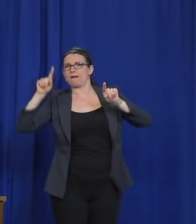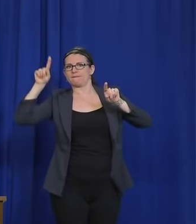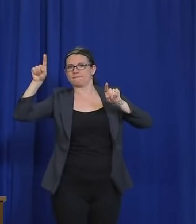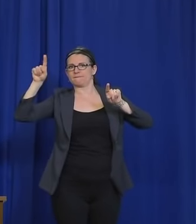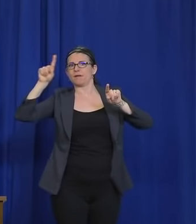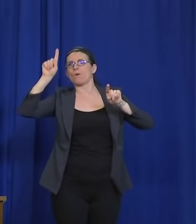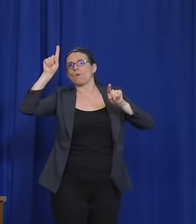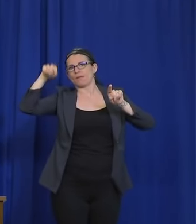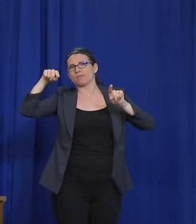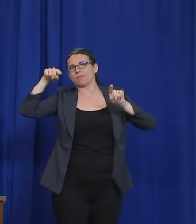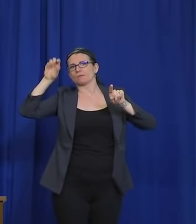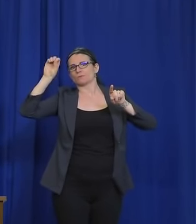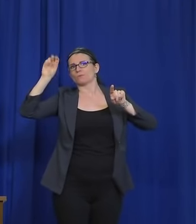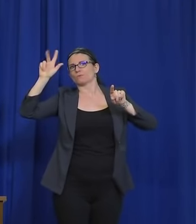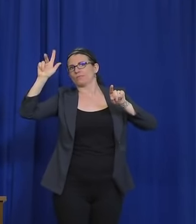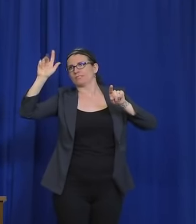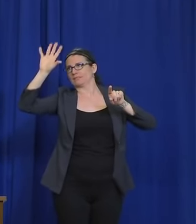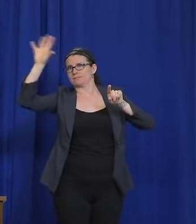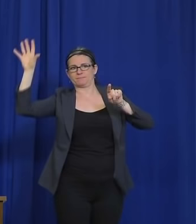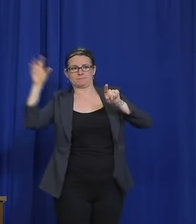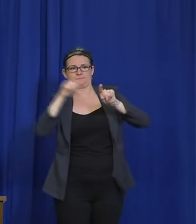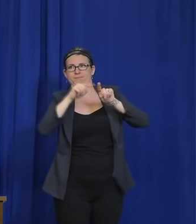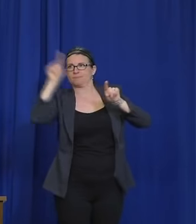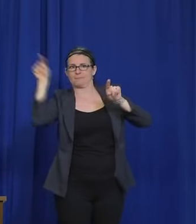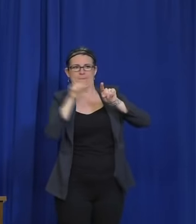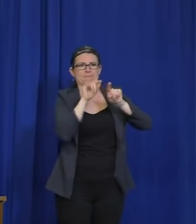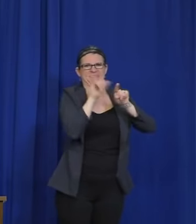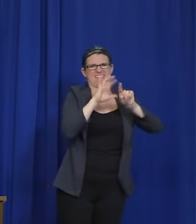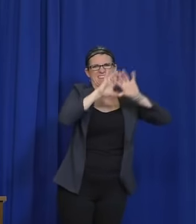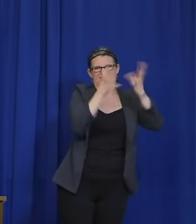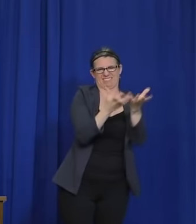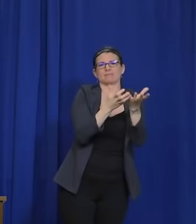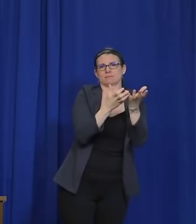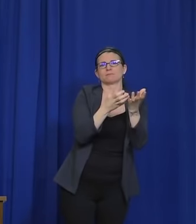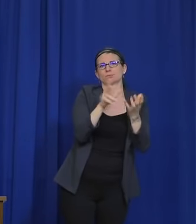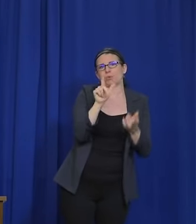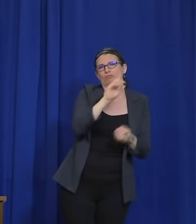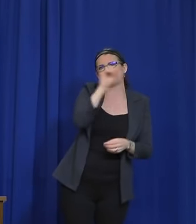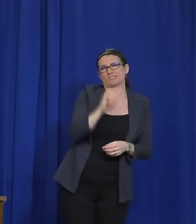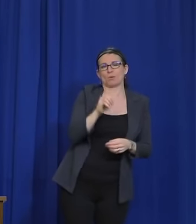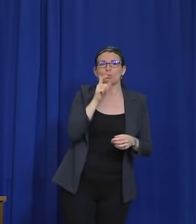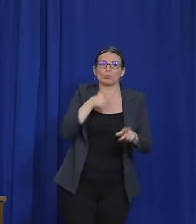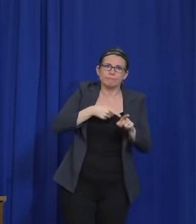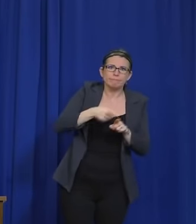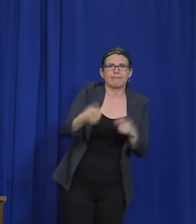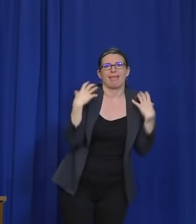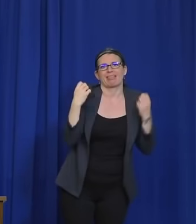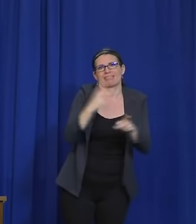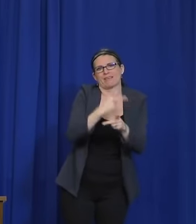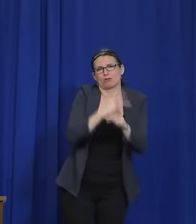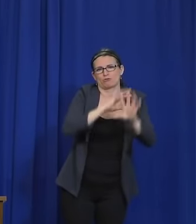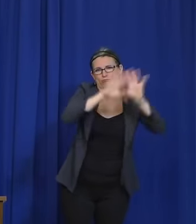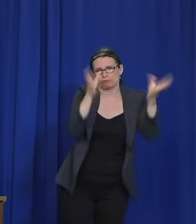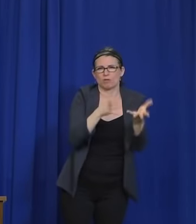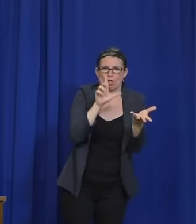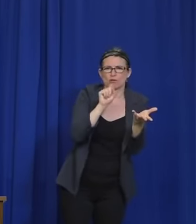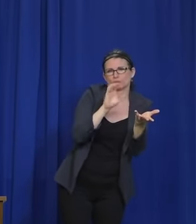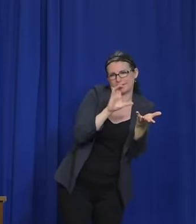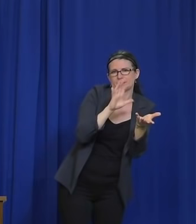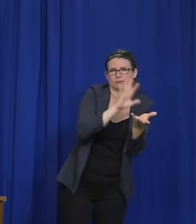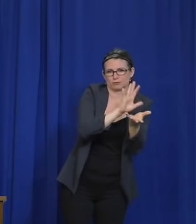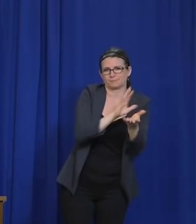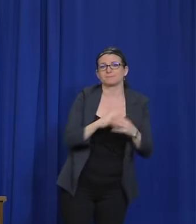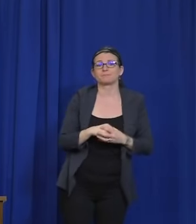in Portland last week, who also went to the wellness center at the Sullivan Gym in Portland, which is where we are